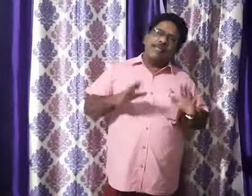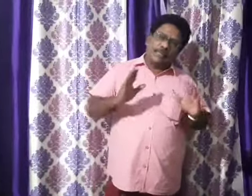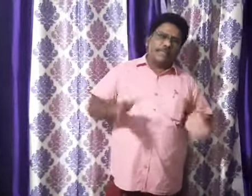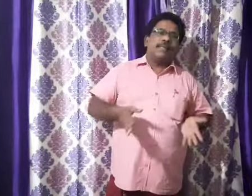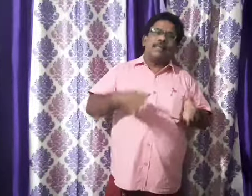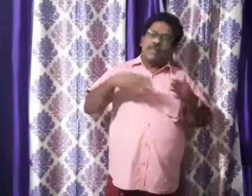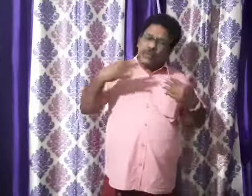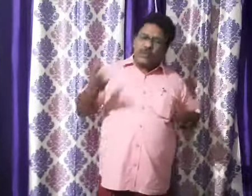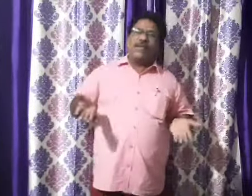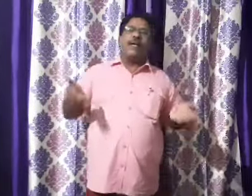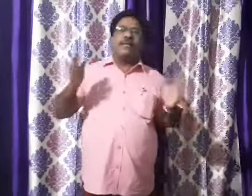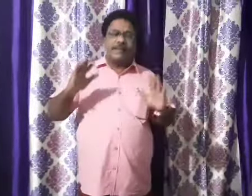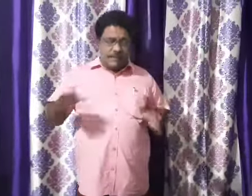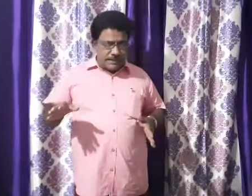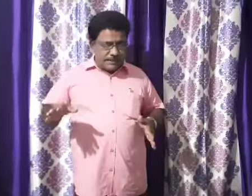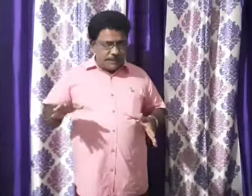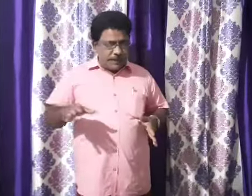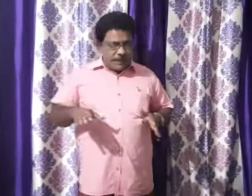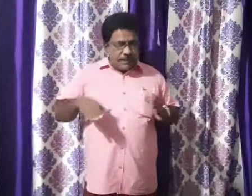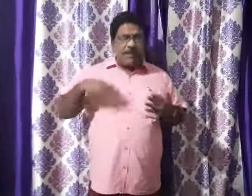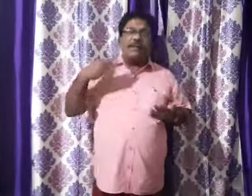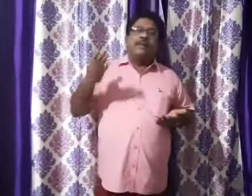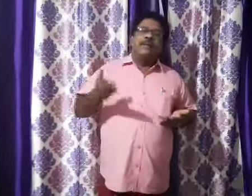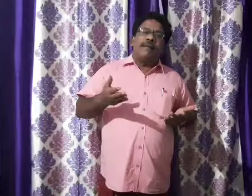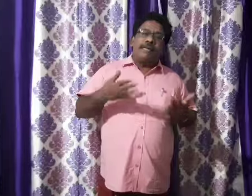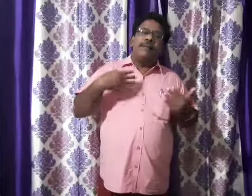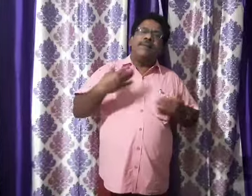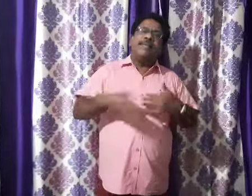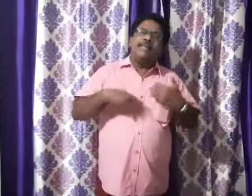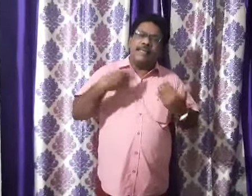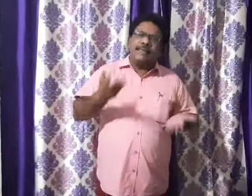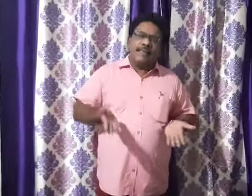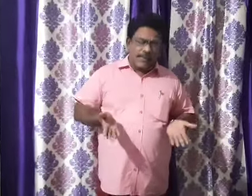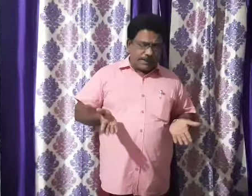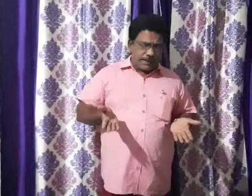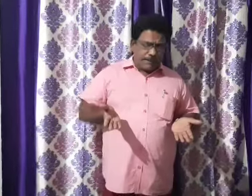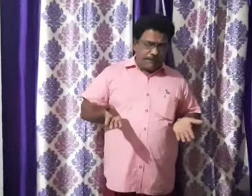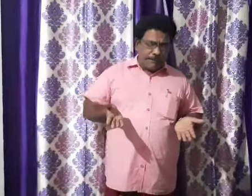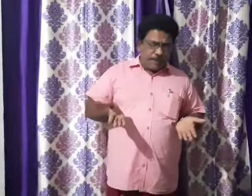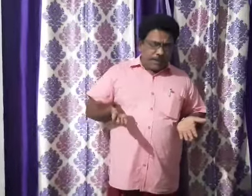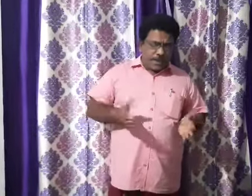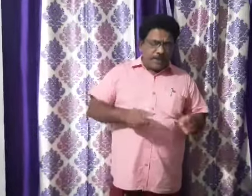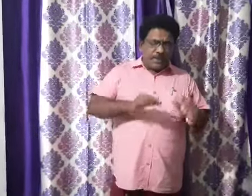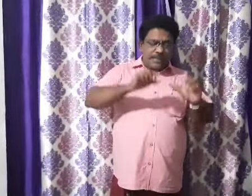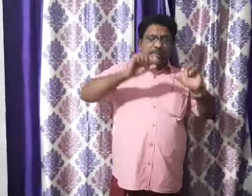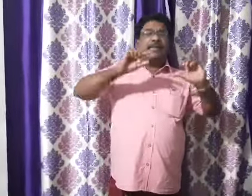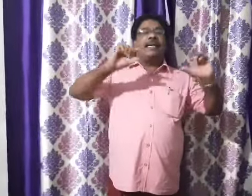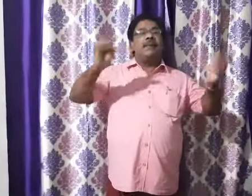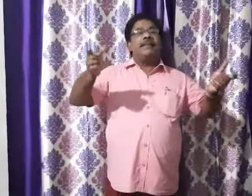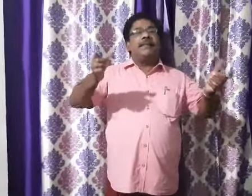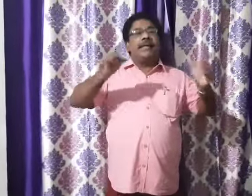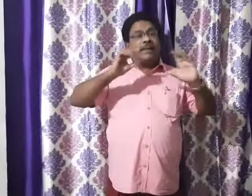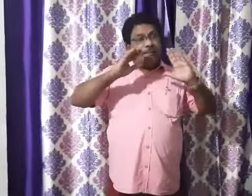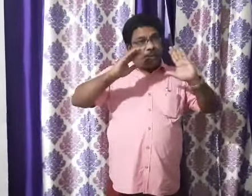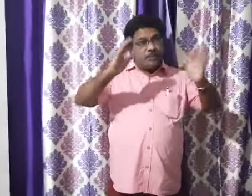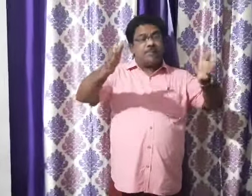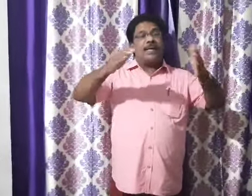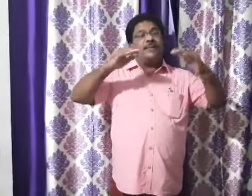industrial sector. That also we have discussed. Then what is into a tertiary sector? The activities that help in the development of primary